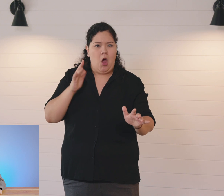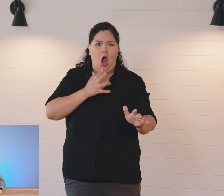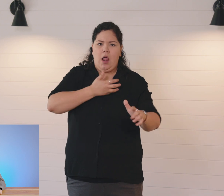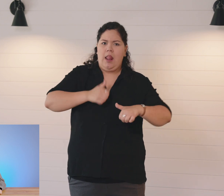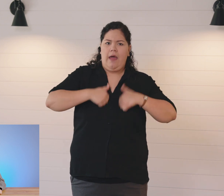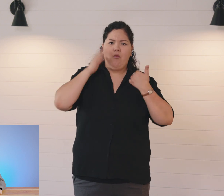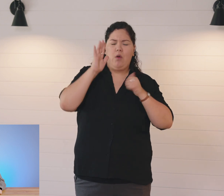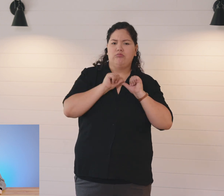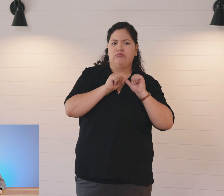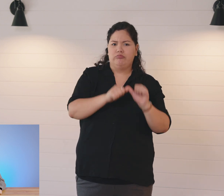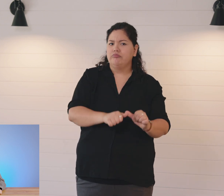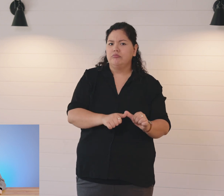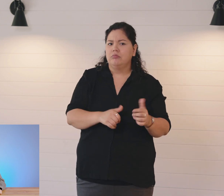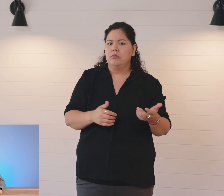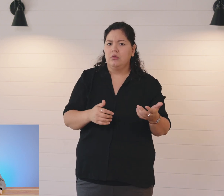We're wondering if it's going to actually